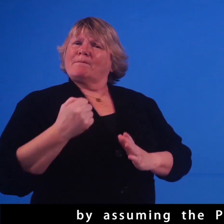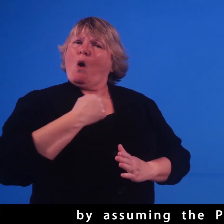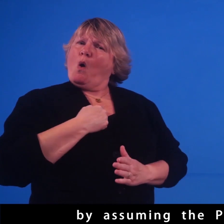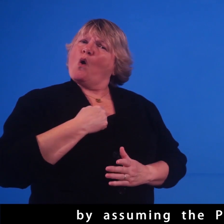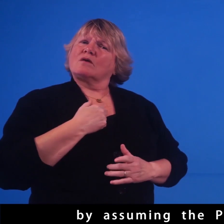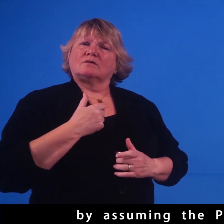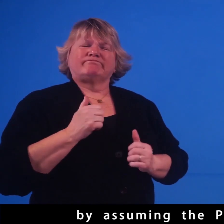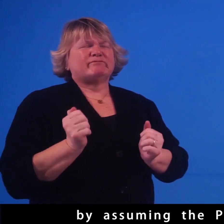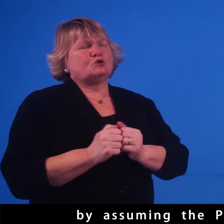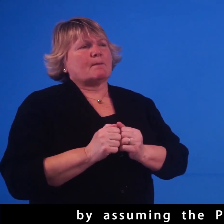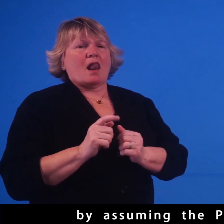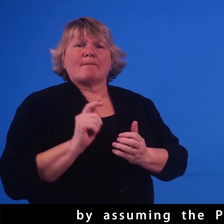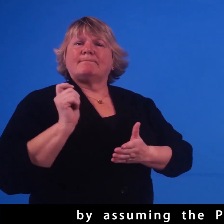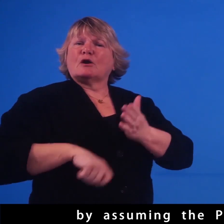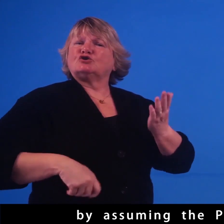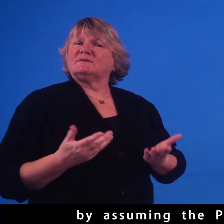punishment.